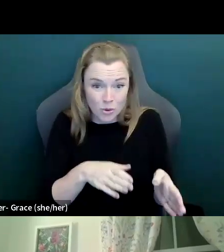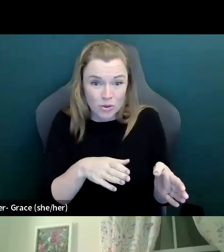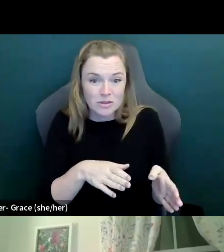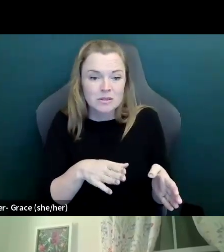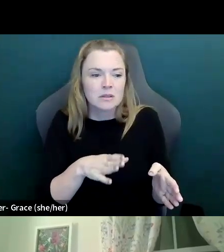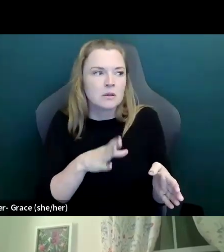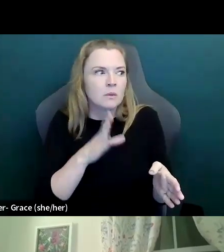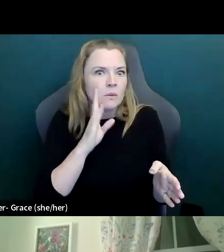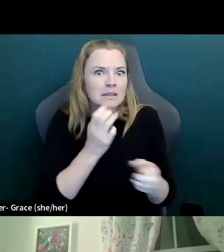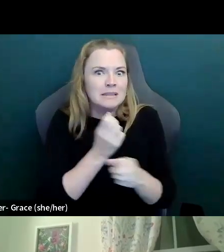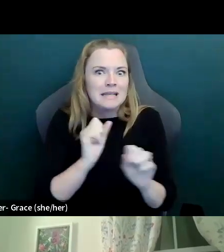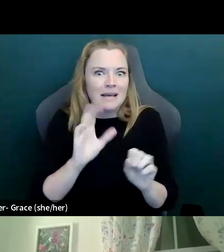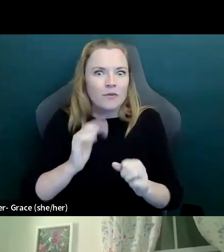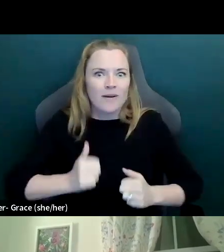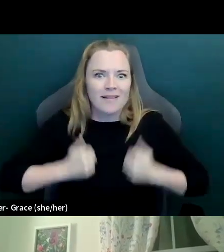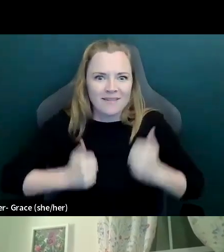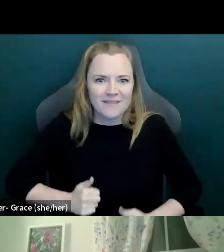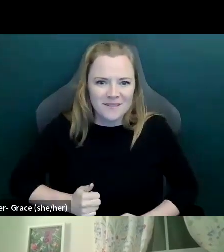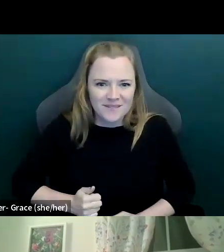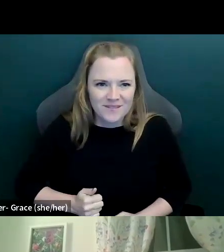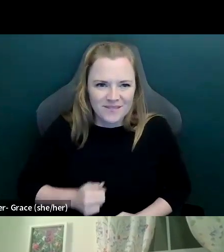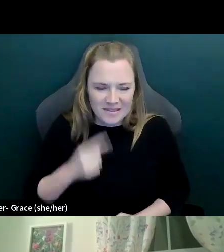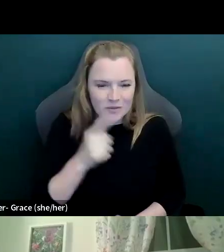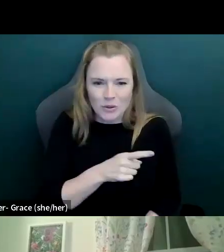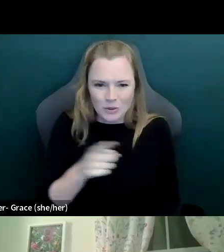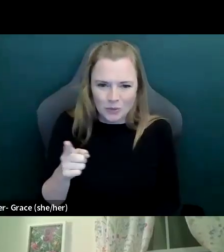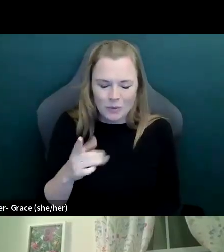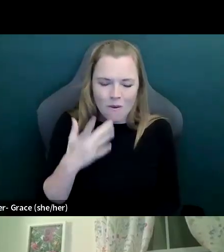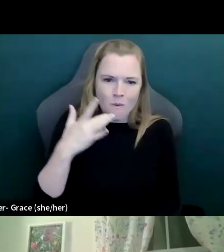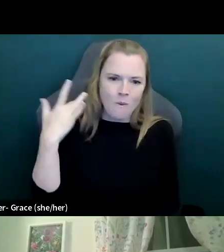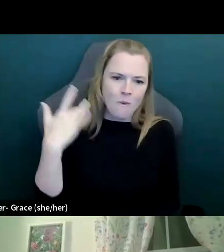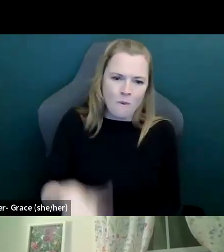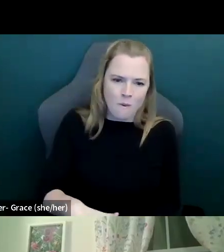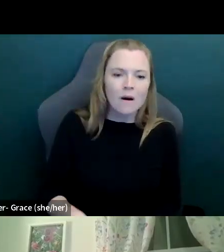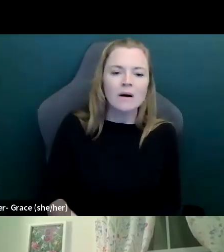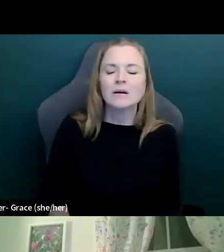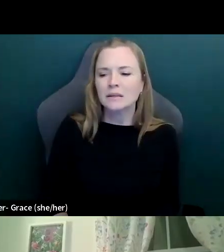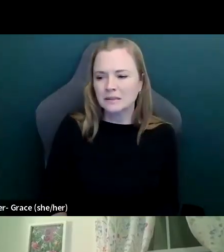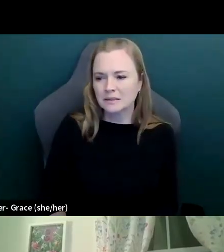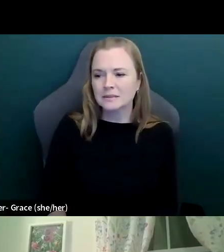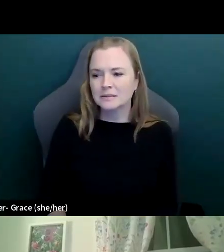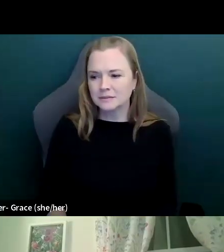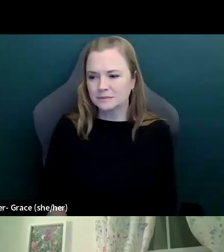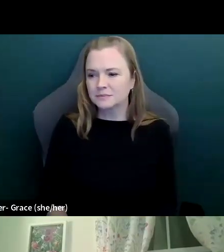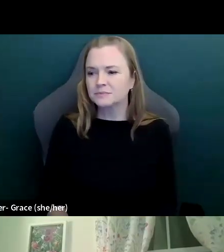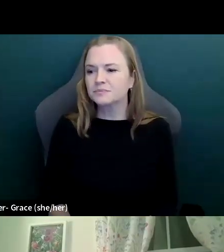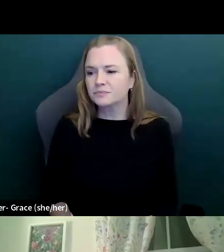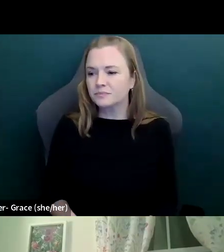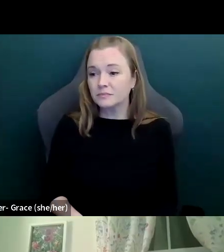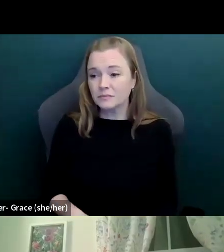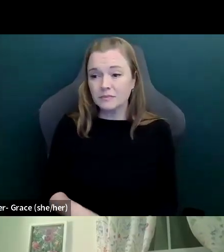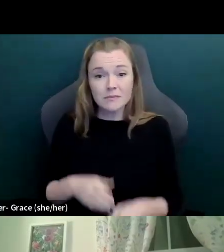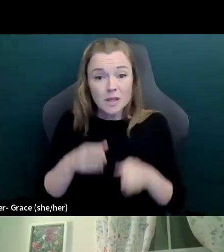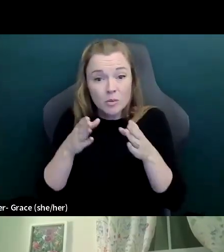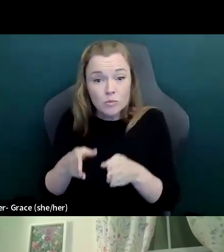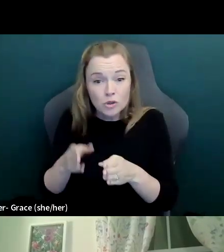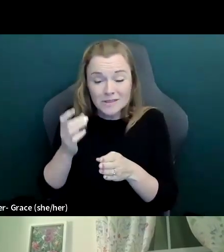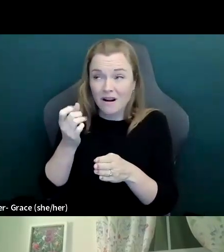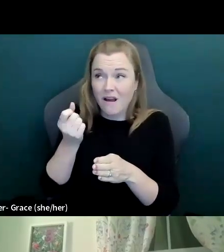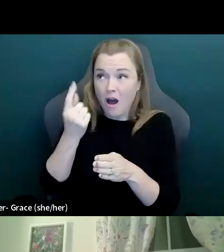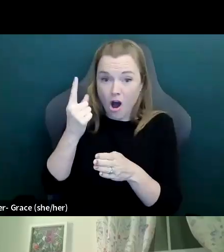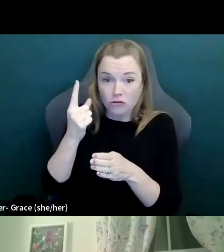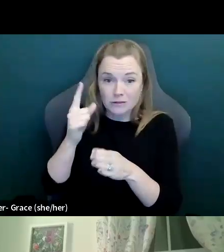a lifesaver to you, especially somebody who really understands the system. Doesn't mean that they have to